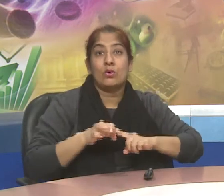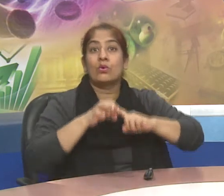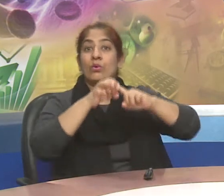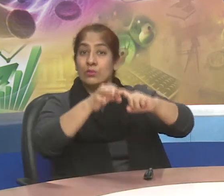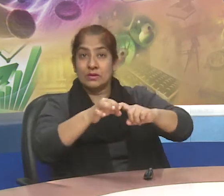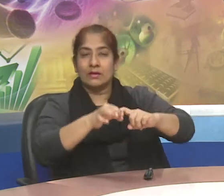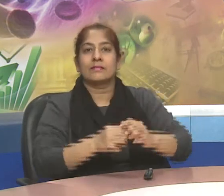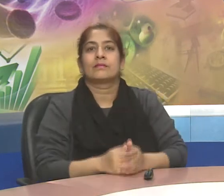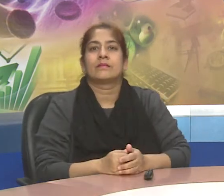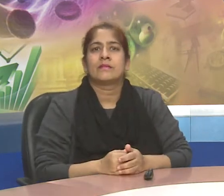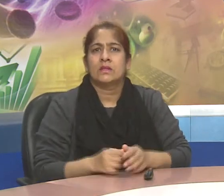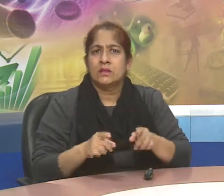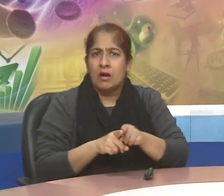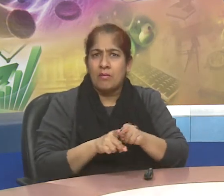Question number 7,